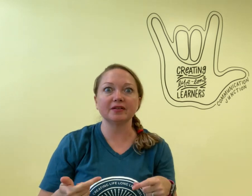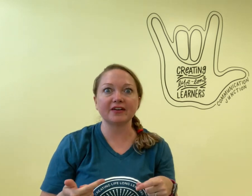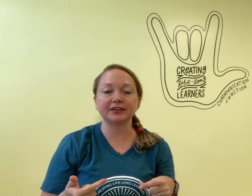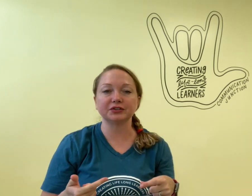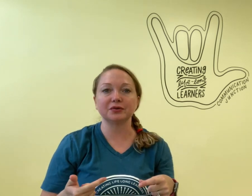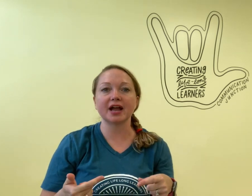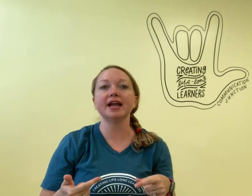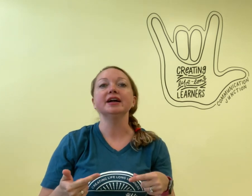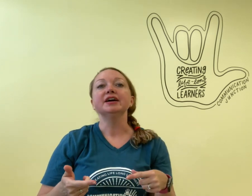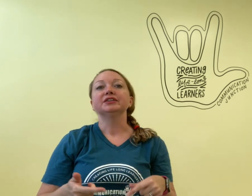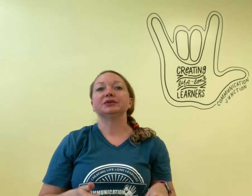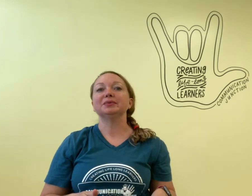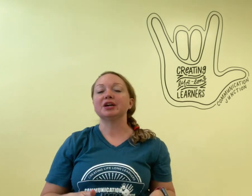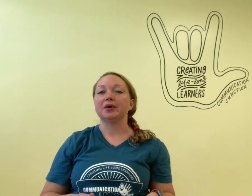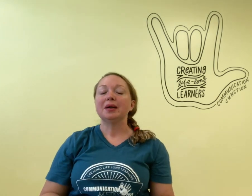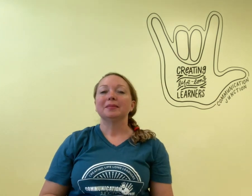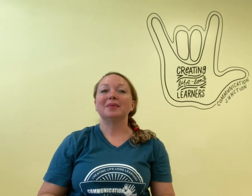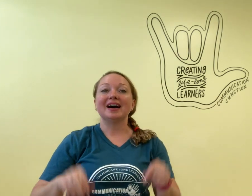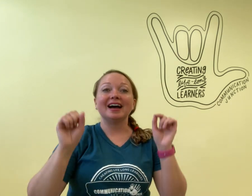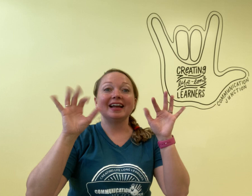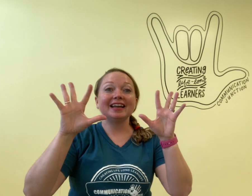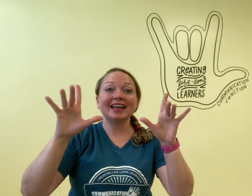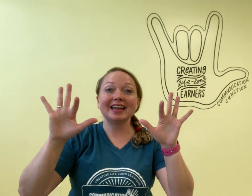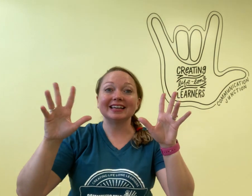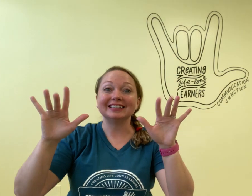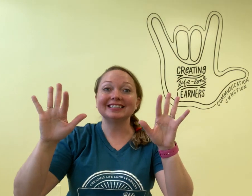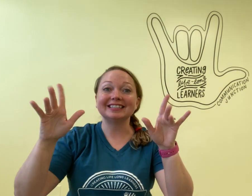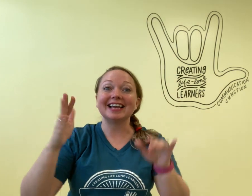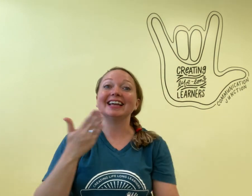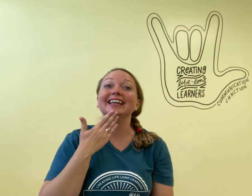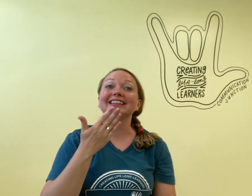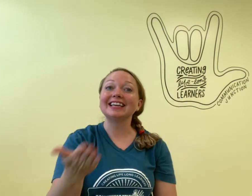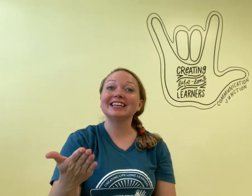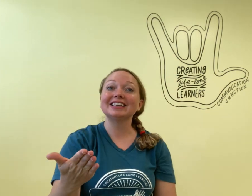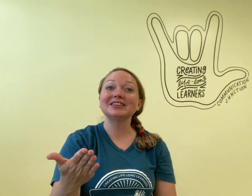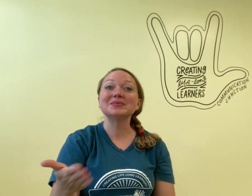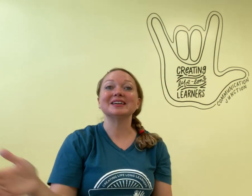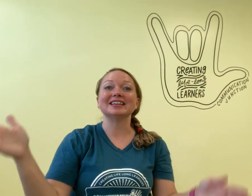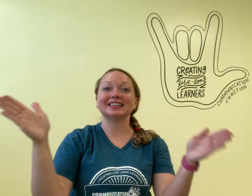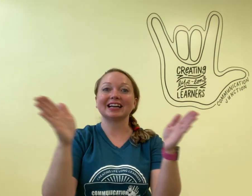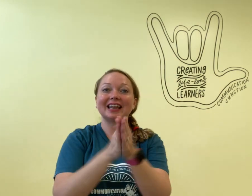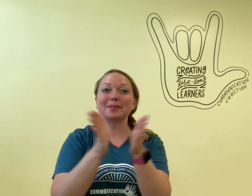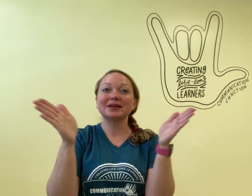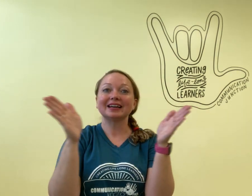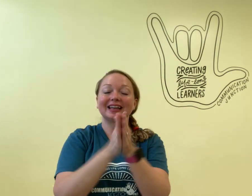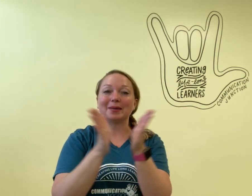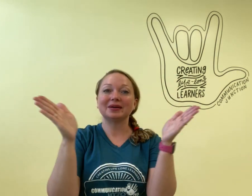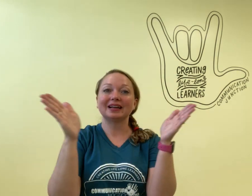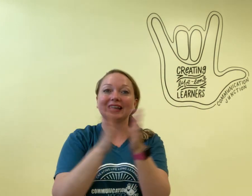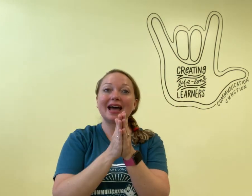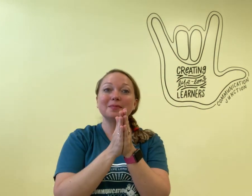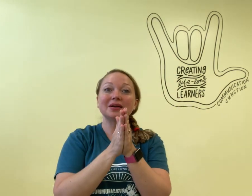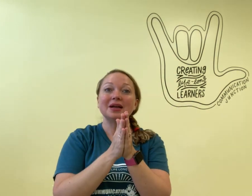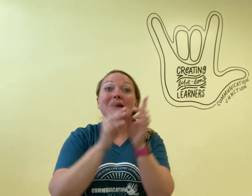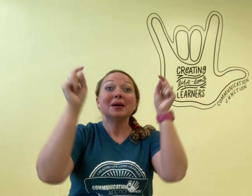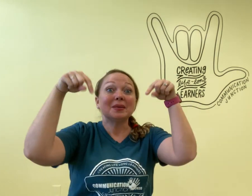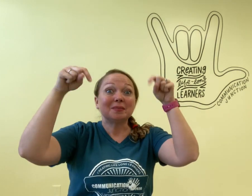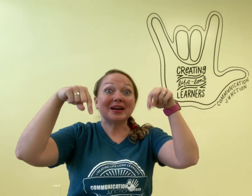faster, okay? So here we go. My hands say thank you with a clap, clap, clap. My